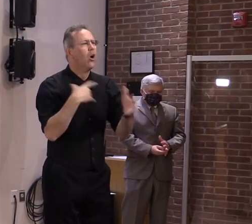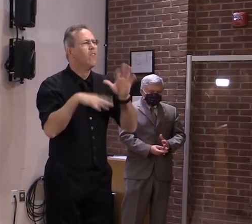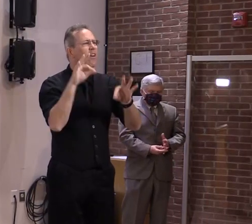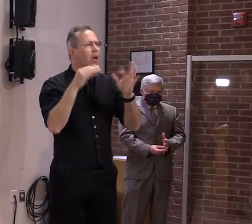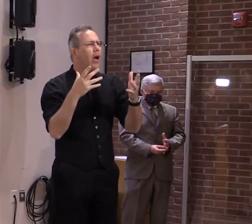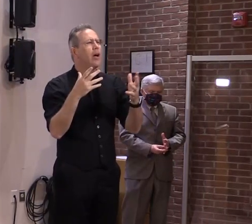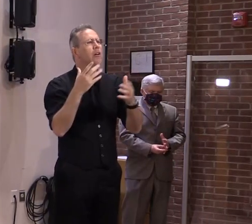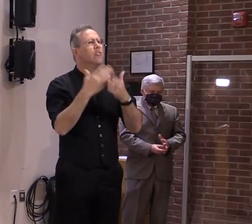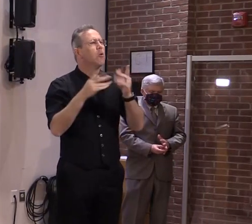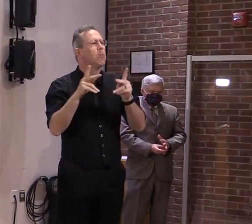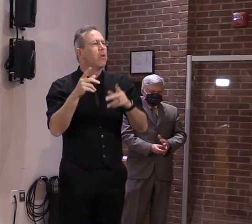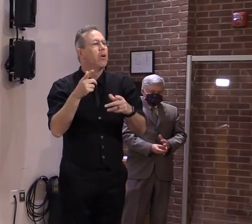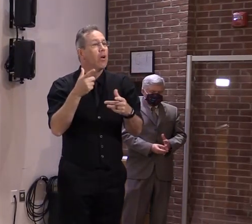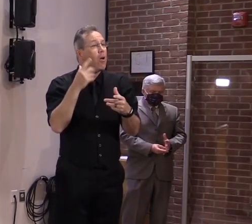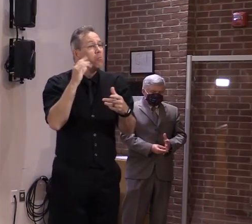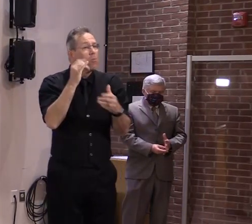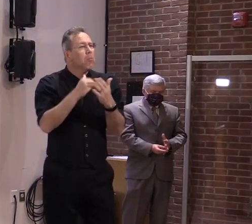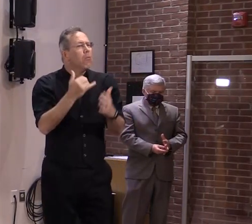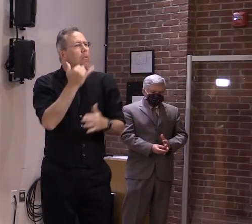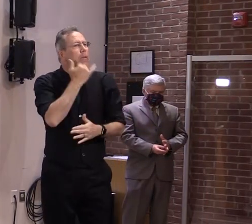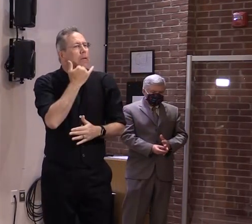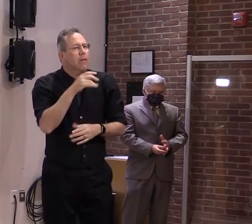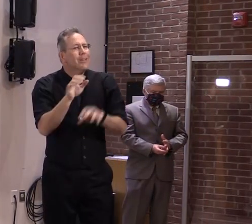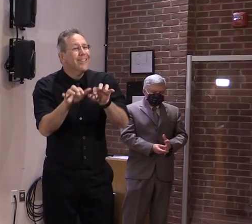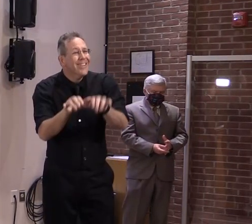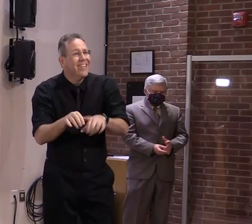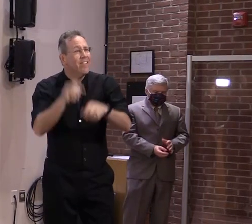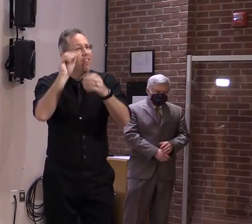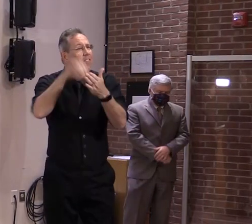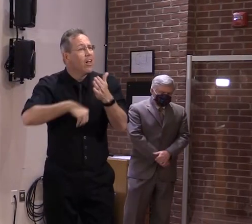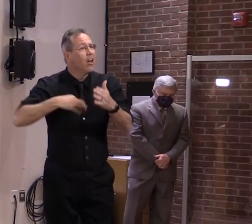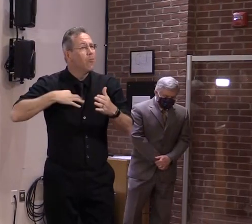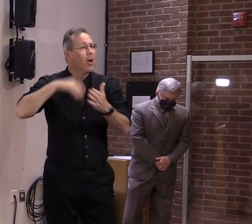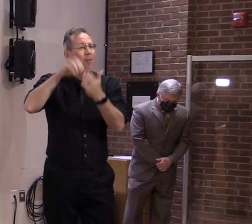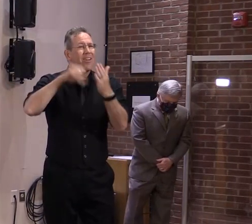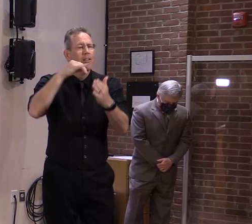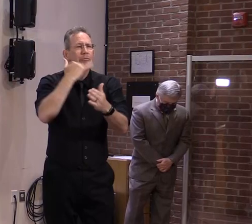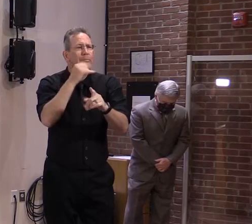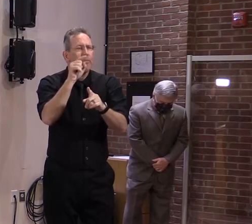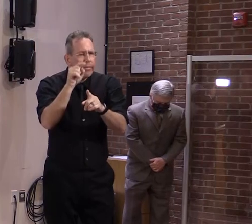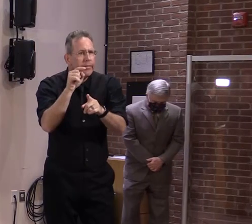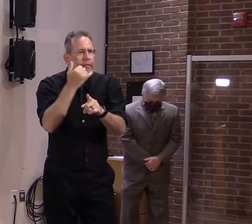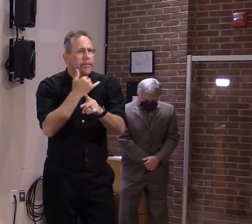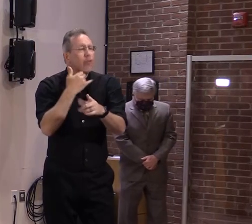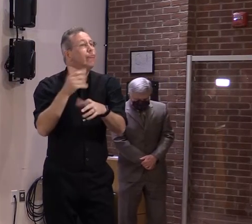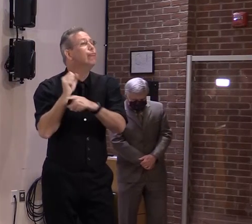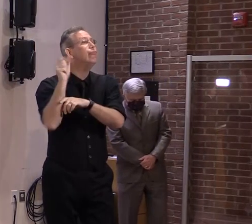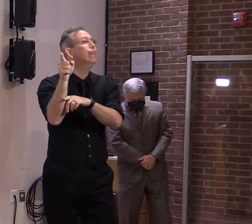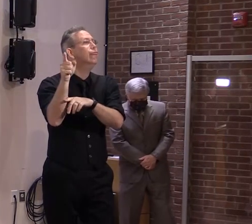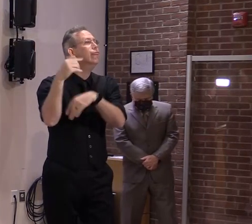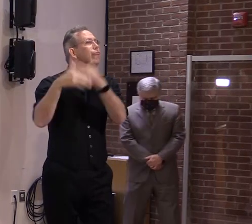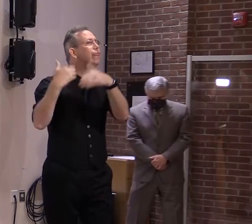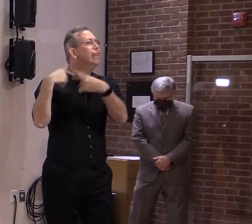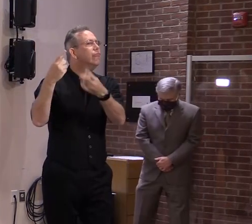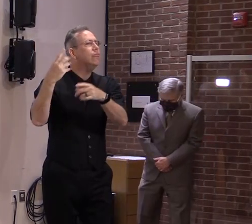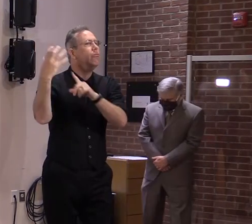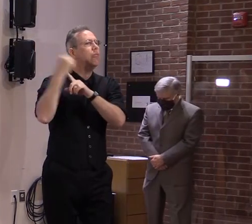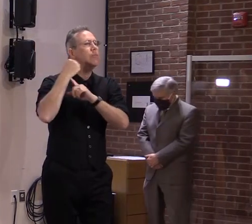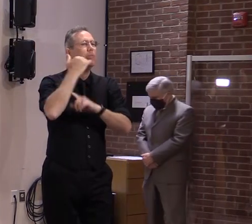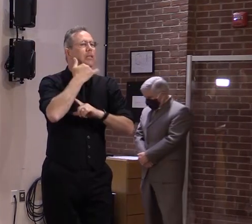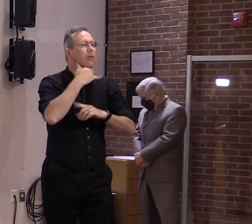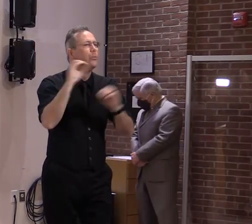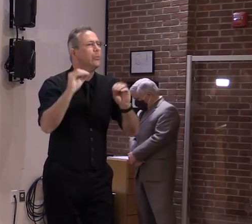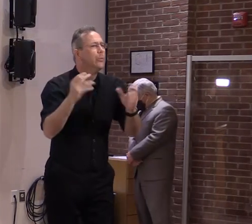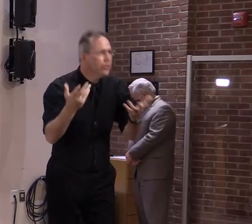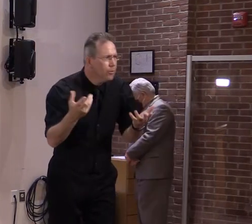review, we would actually deem them to be eligible anyways, even though they had said they were not able and available. So Vermont, like many